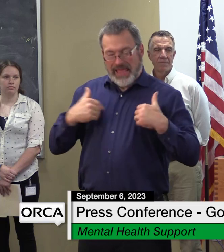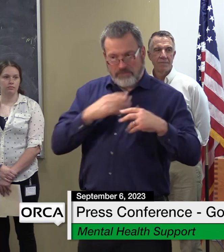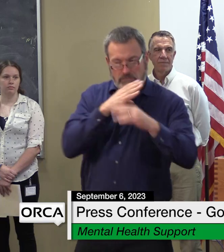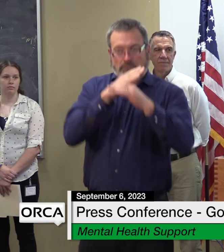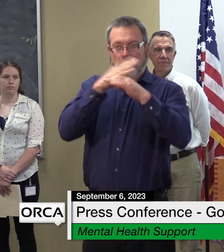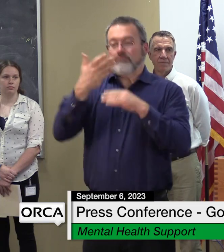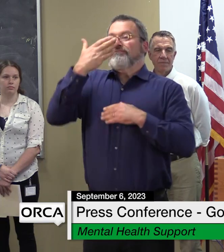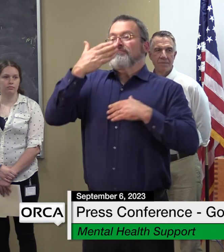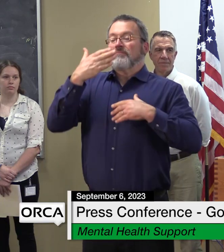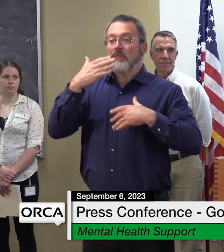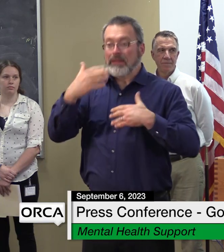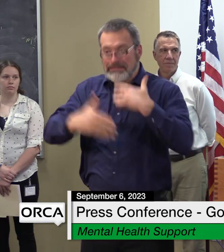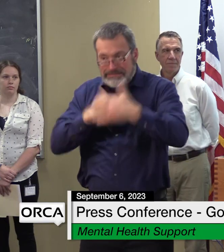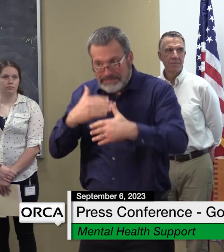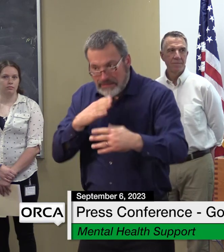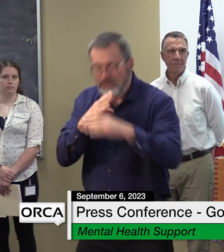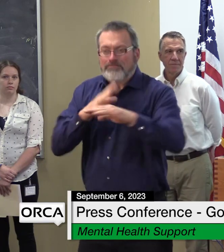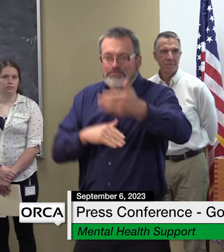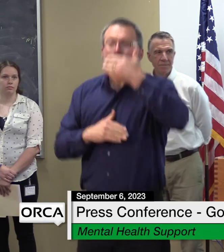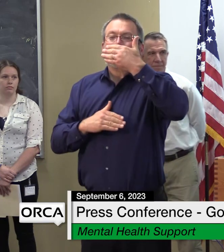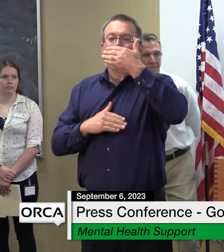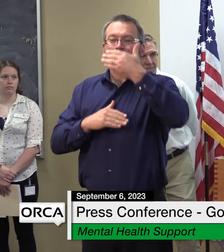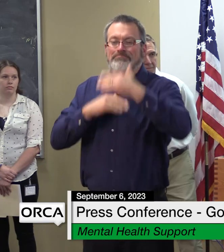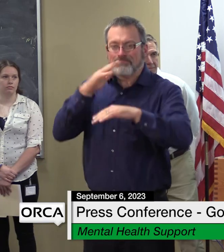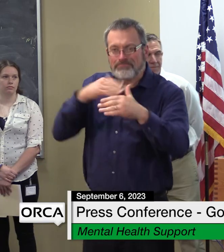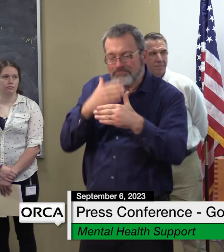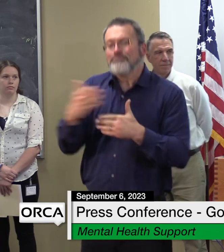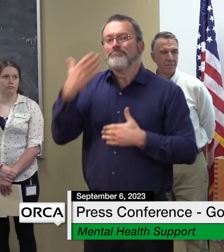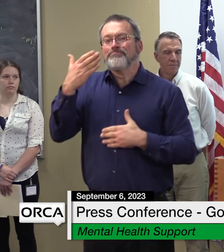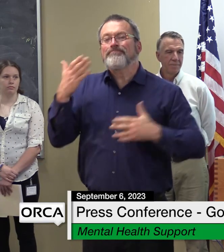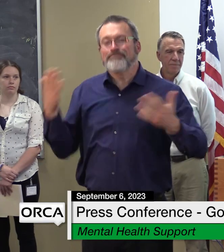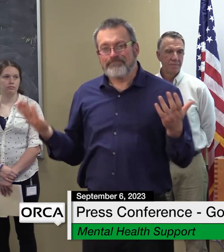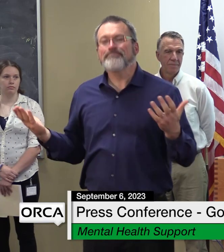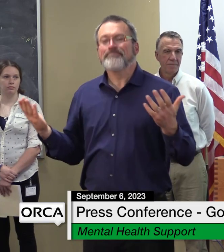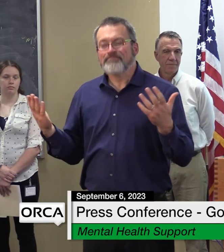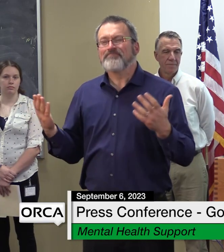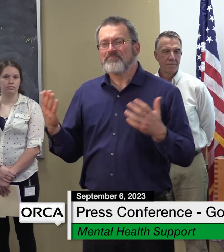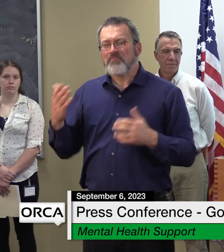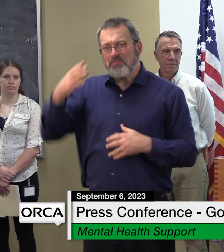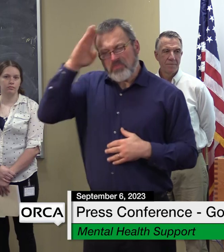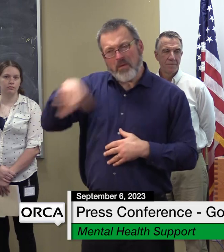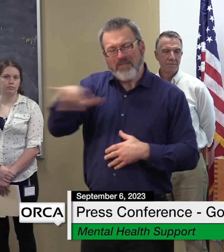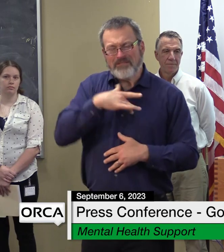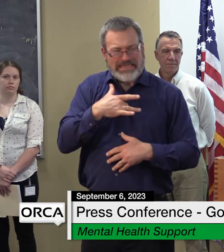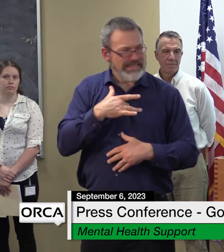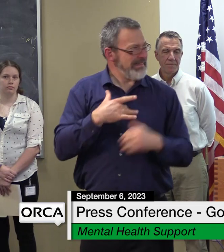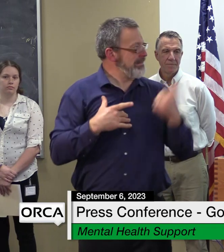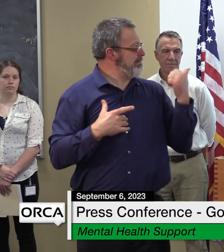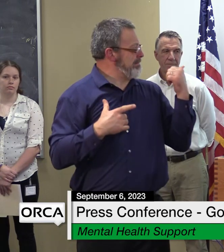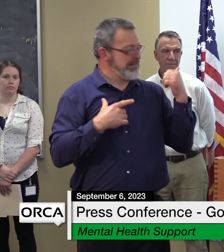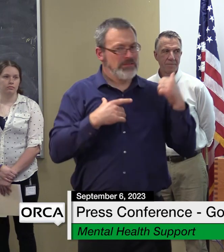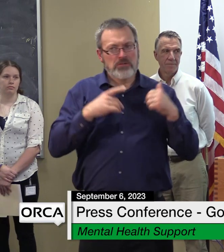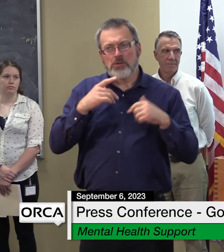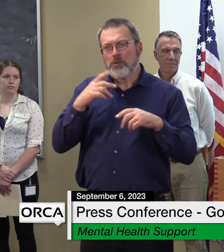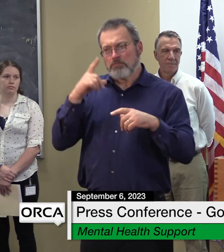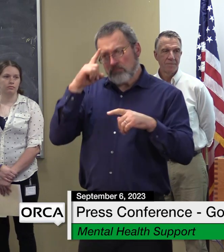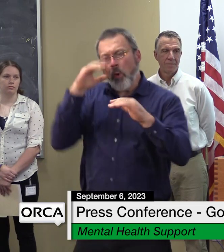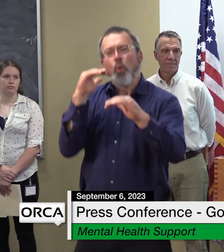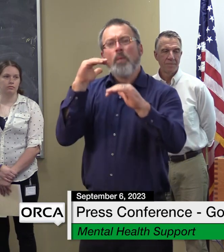us hope. It's important to remember that there is a deep connection between mental health and disaster